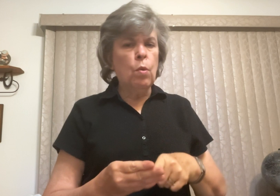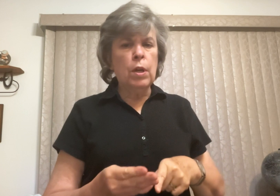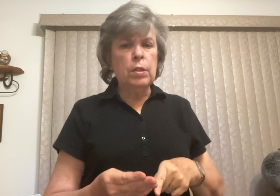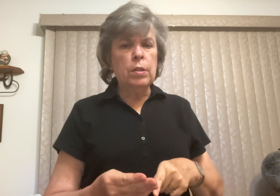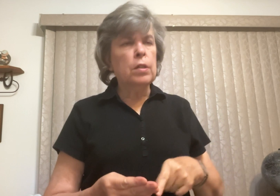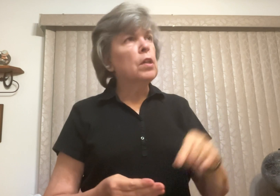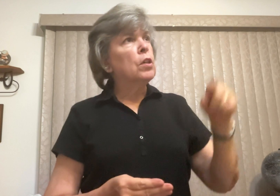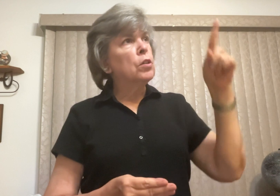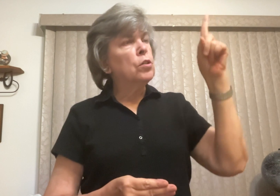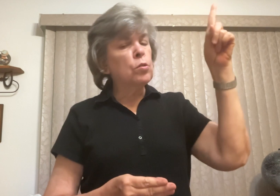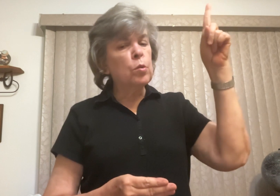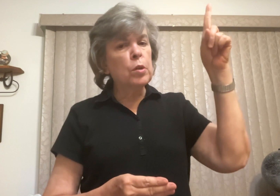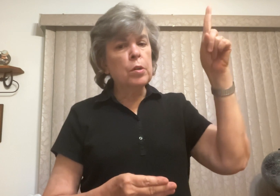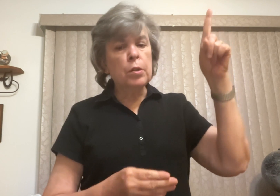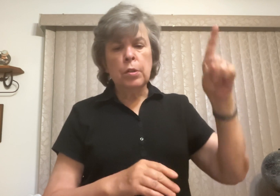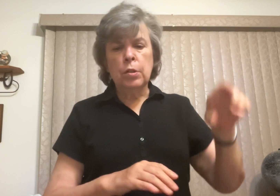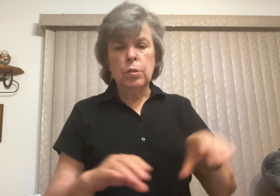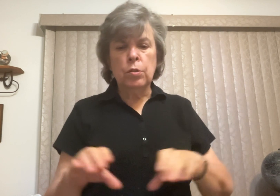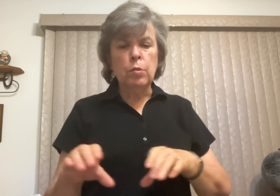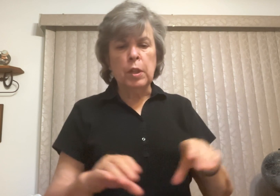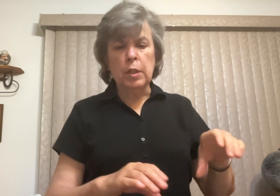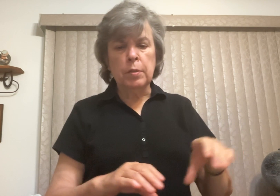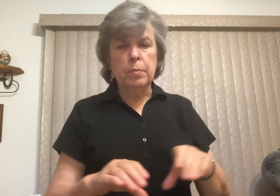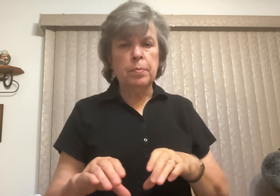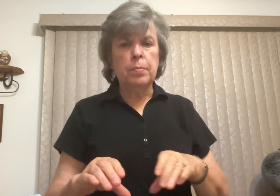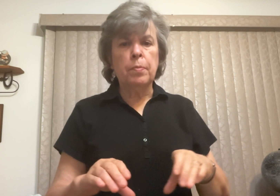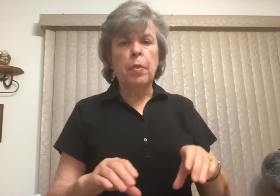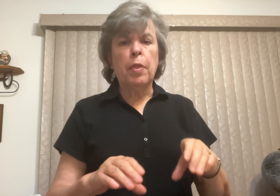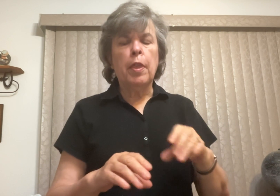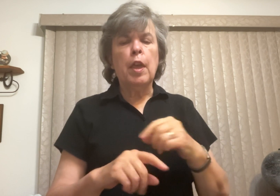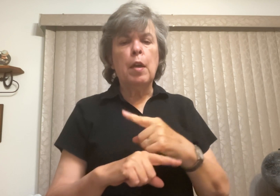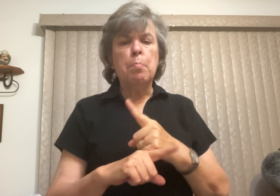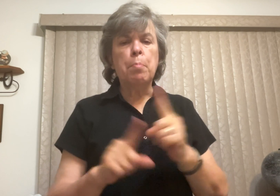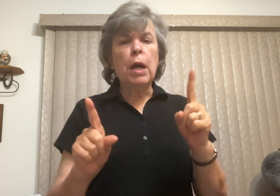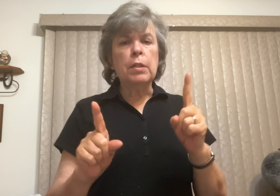what you're doing. But